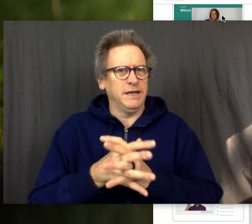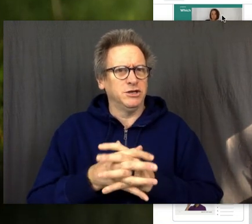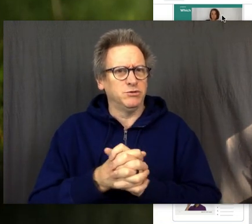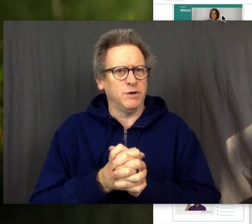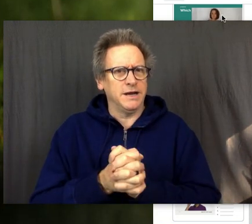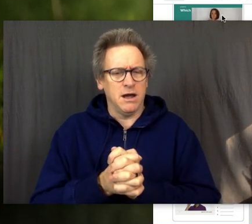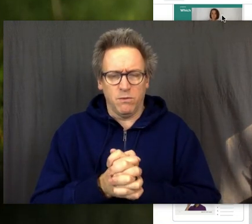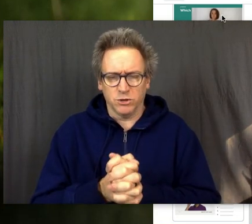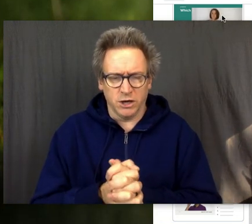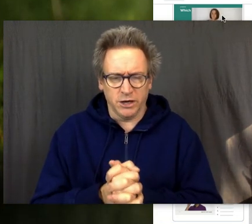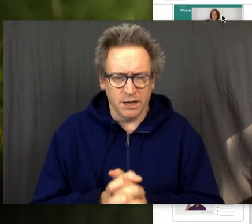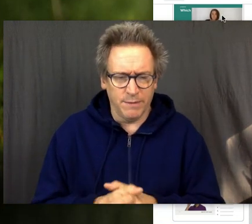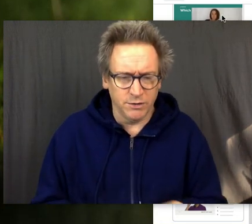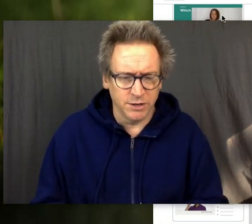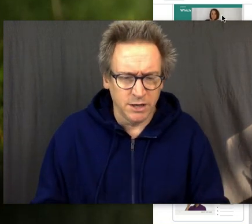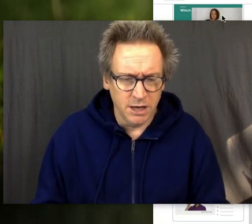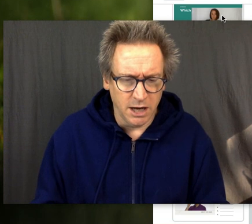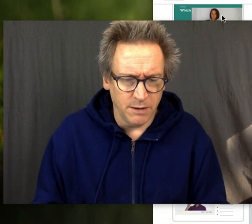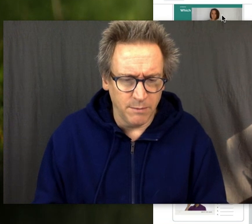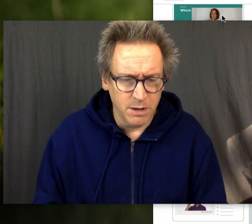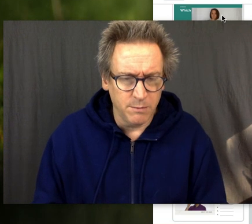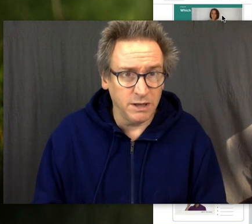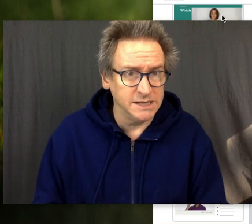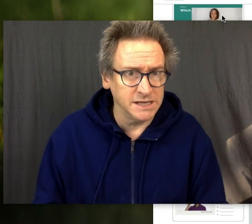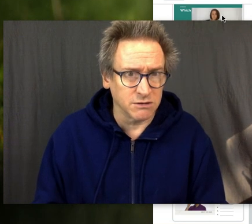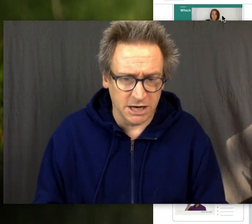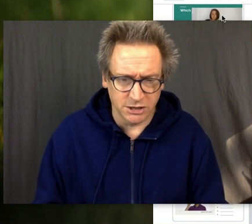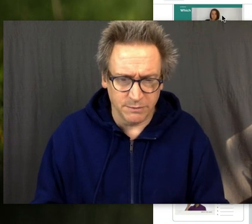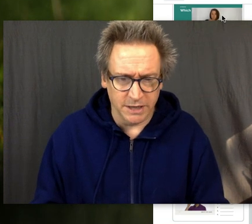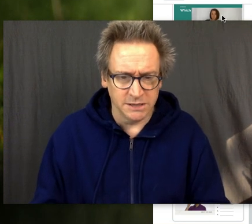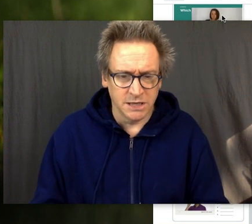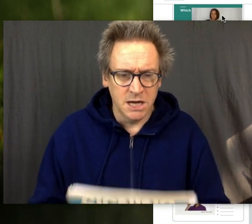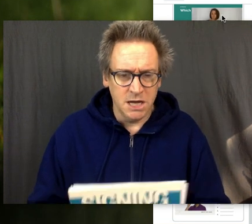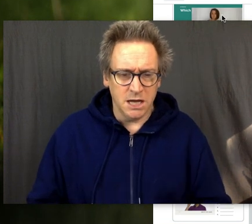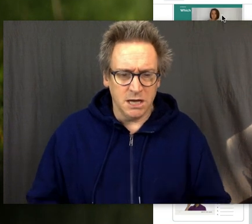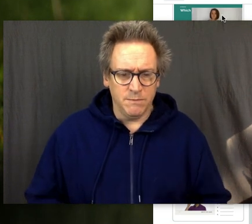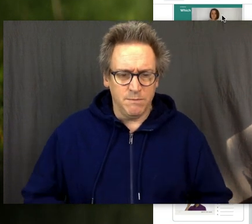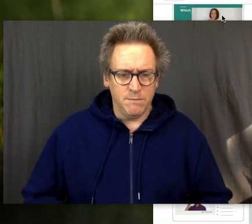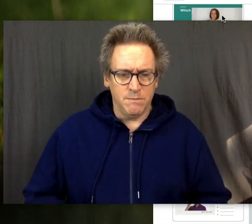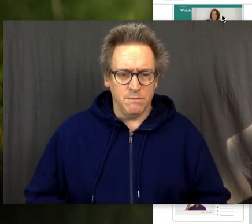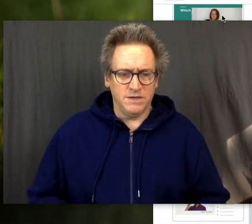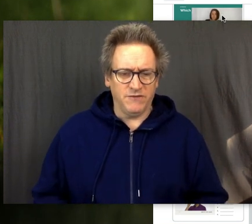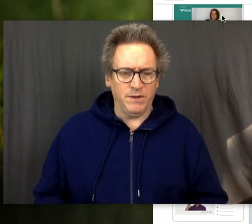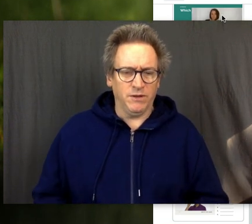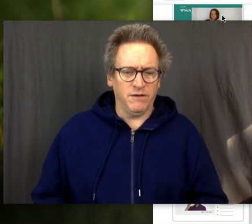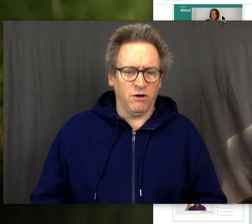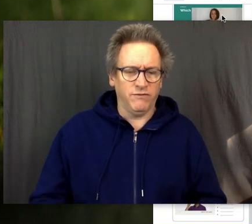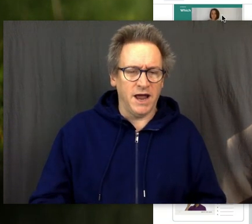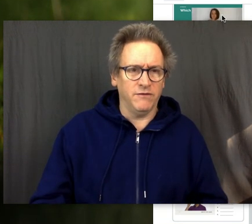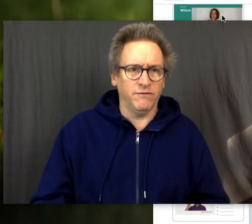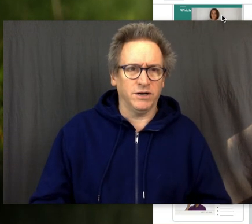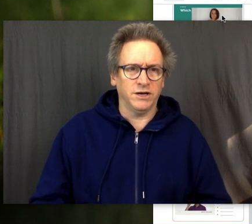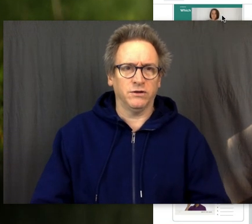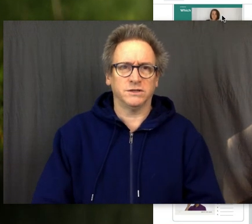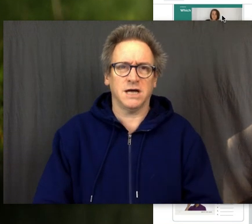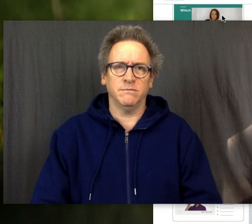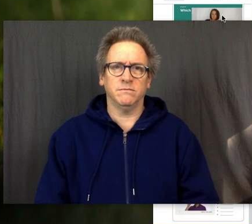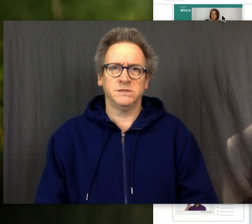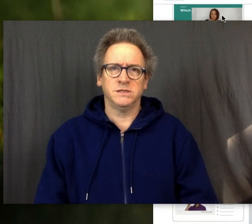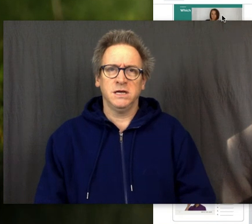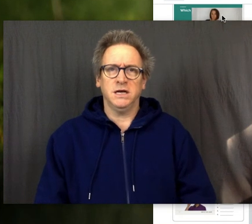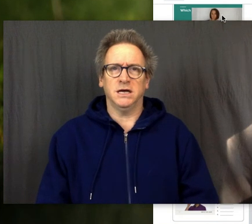big issue right now when we're talking about police interaction, because deaf people have often had very difficult